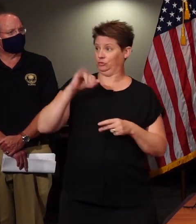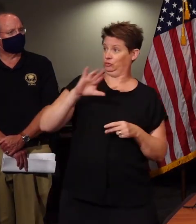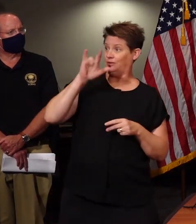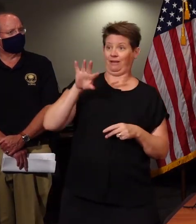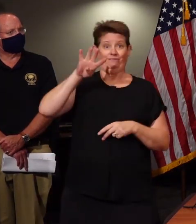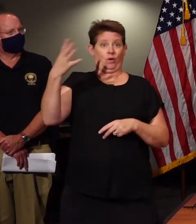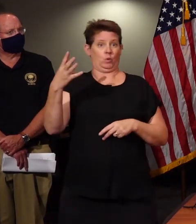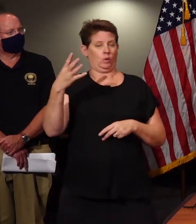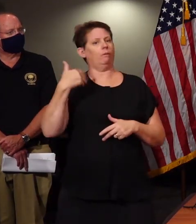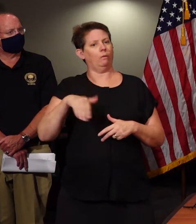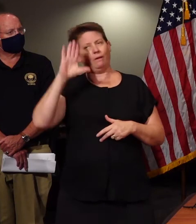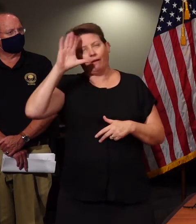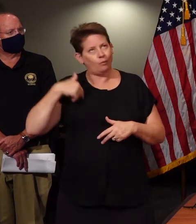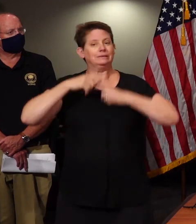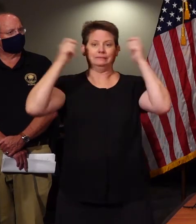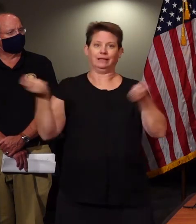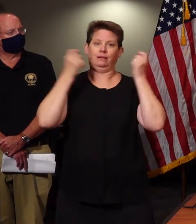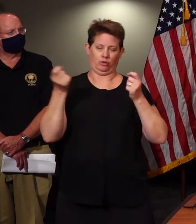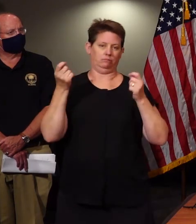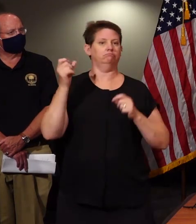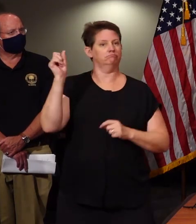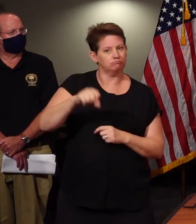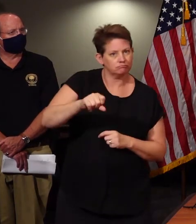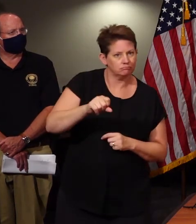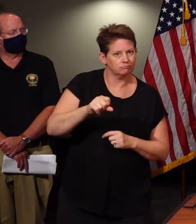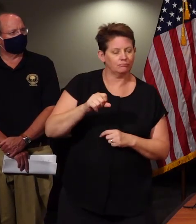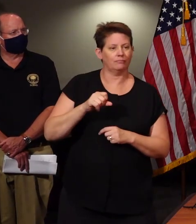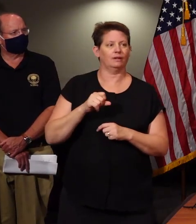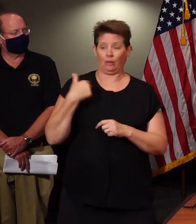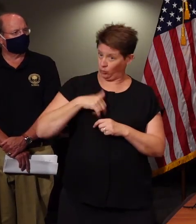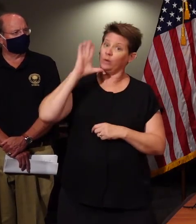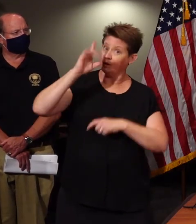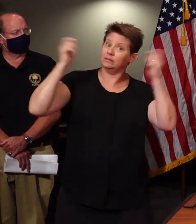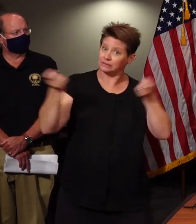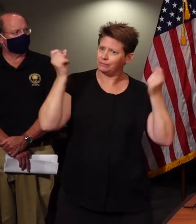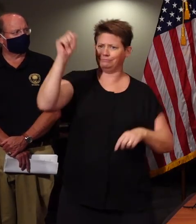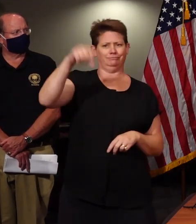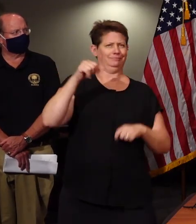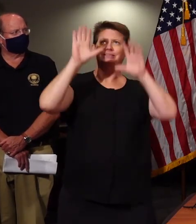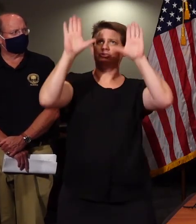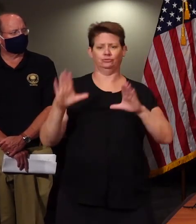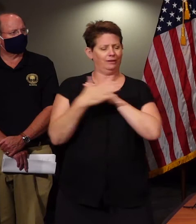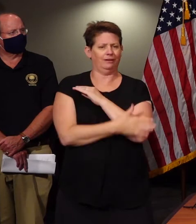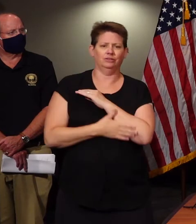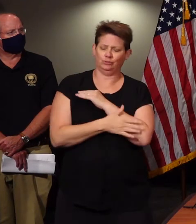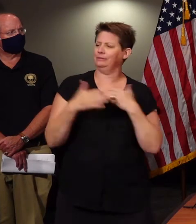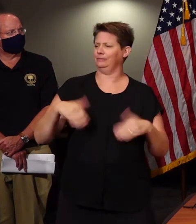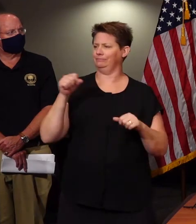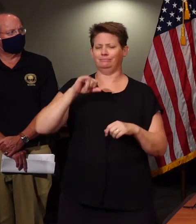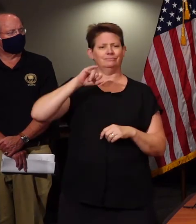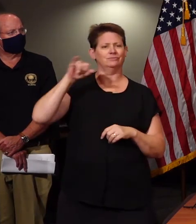is a time when we celebrate, but we have to, and we're going to celebrate. This is a great country, for goodness sakes. The